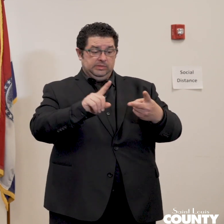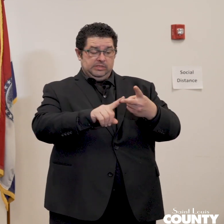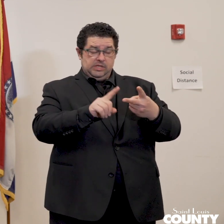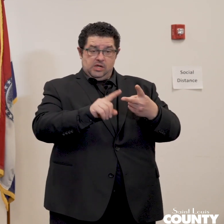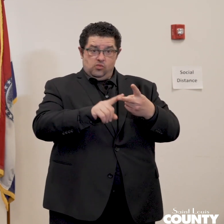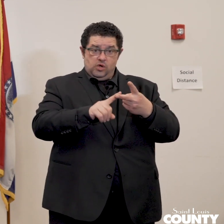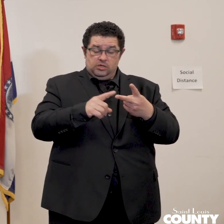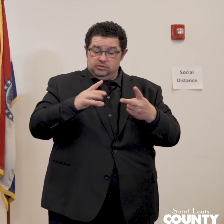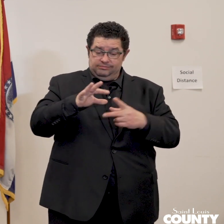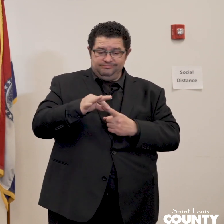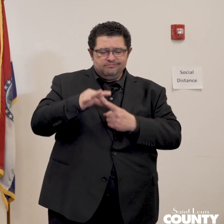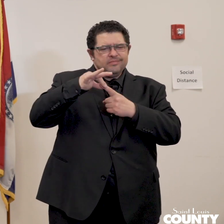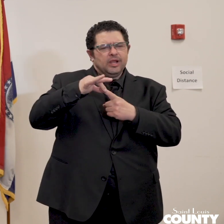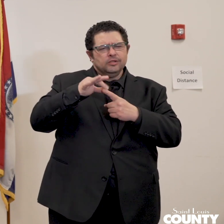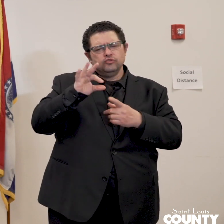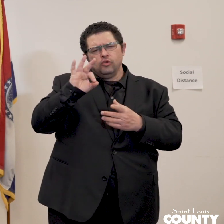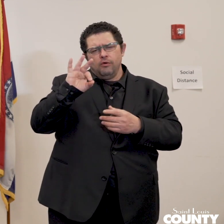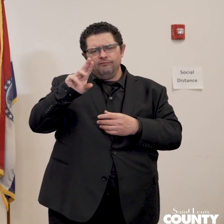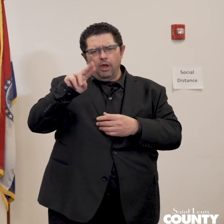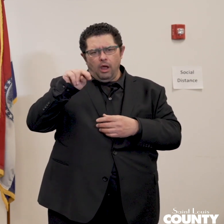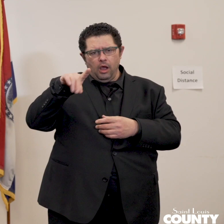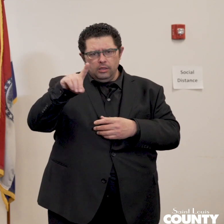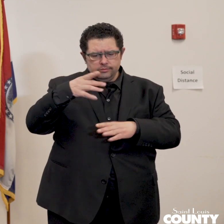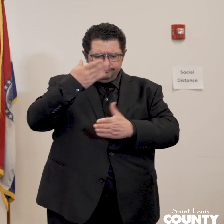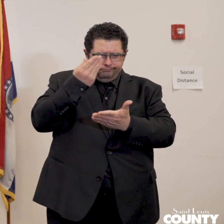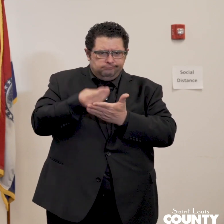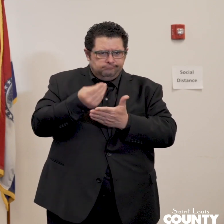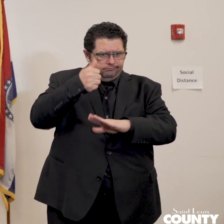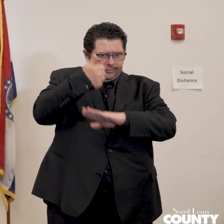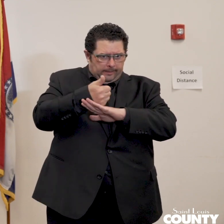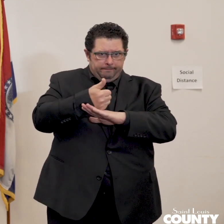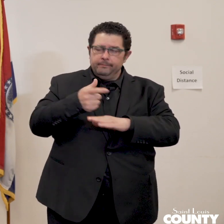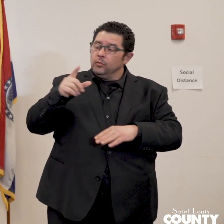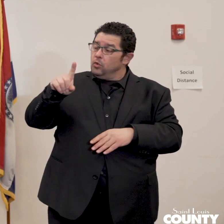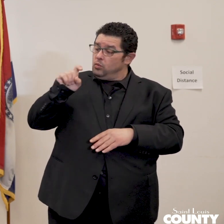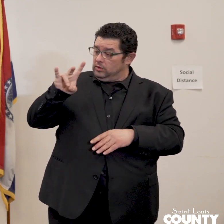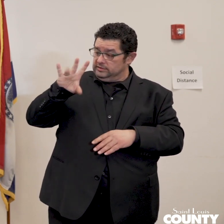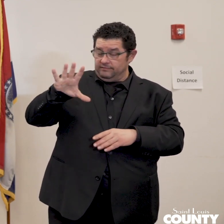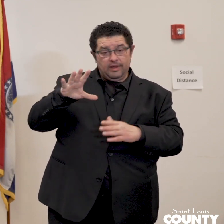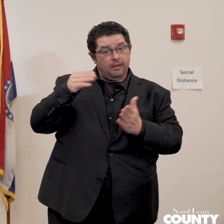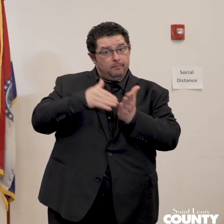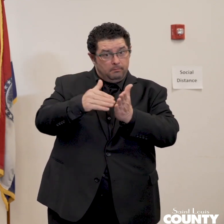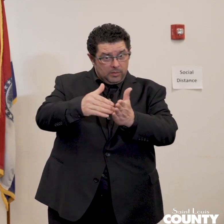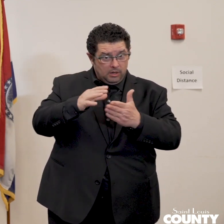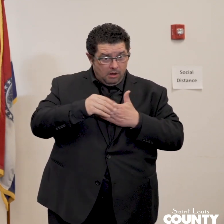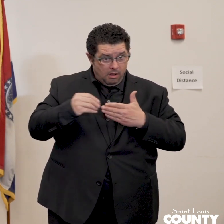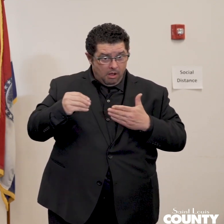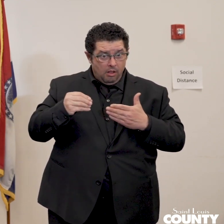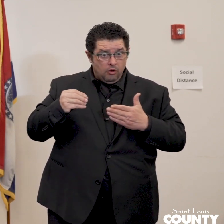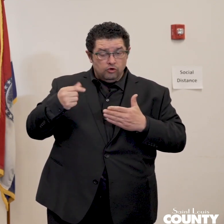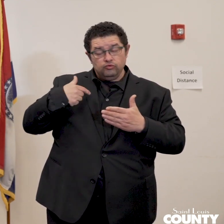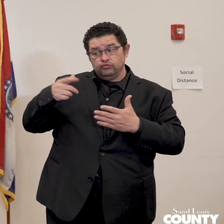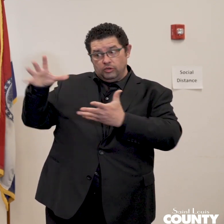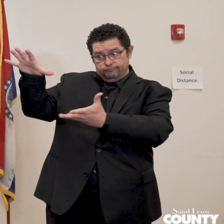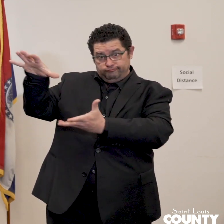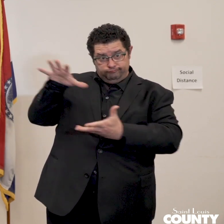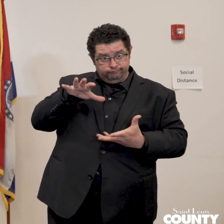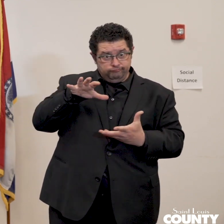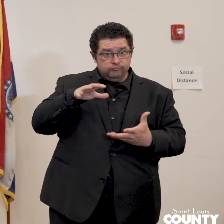to receive a $175 million grant and to track that on a portal that anyone can